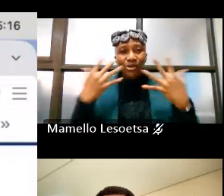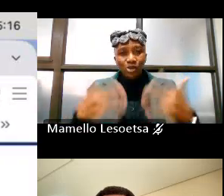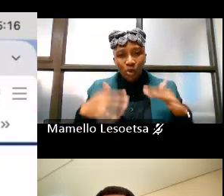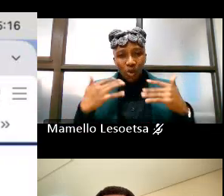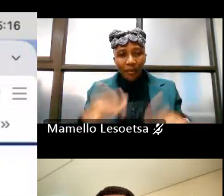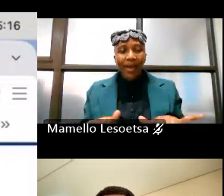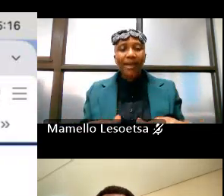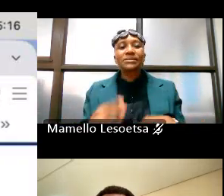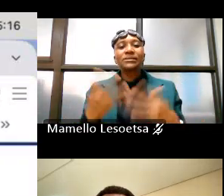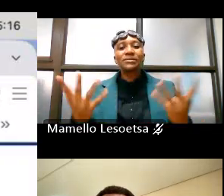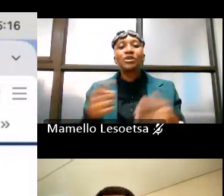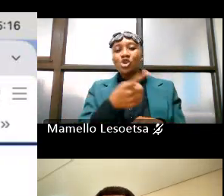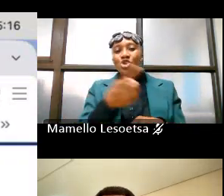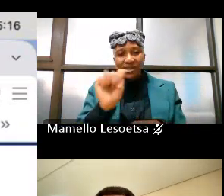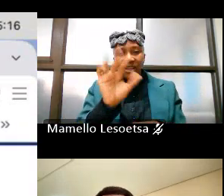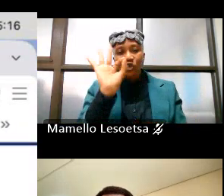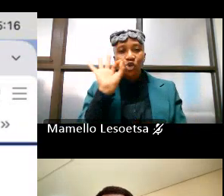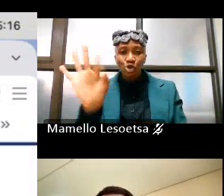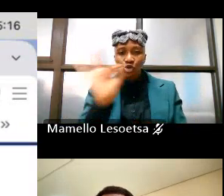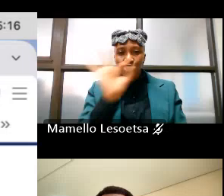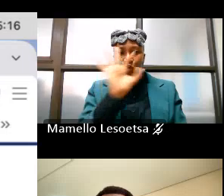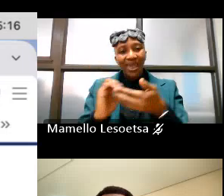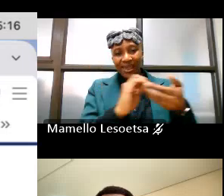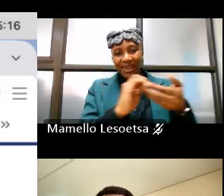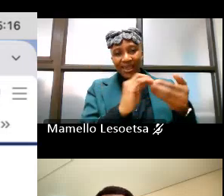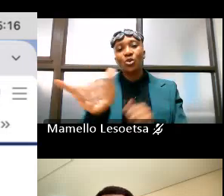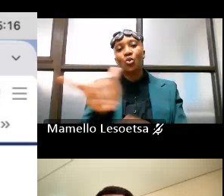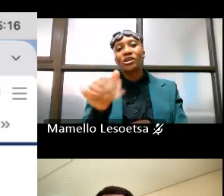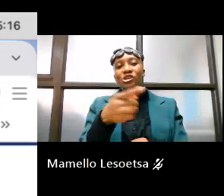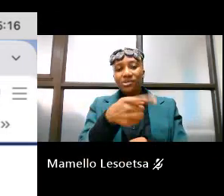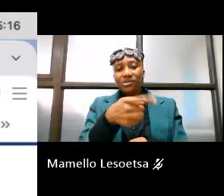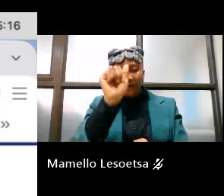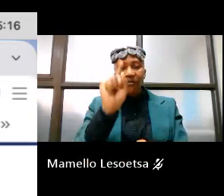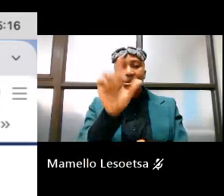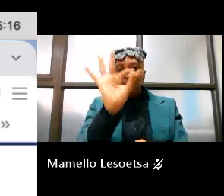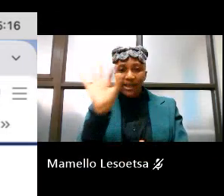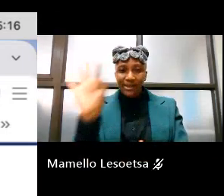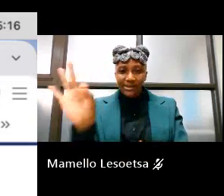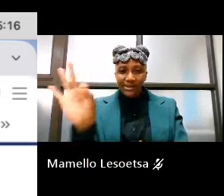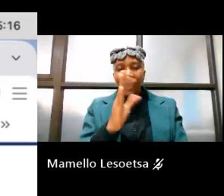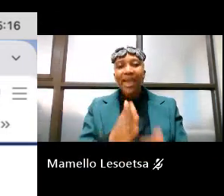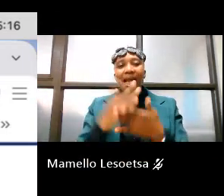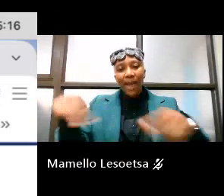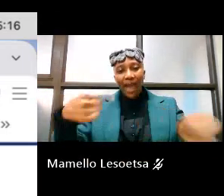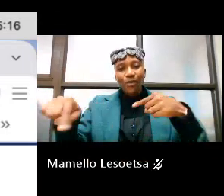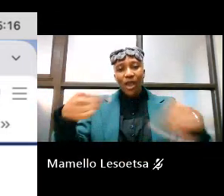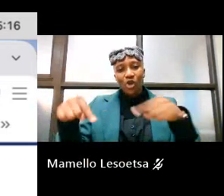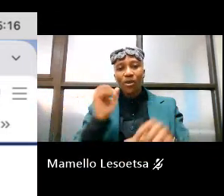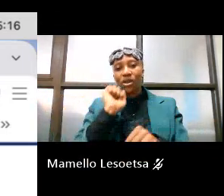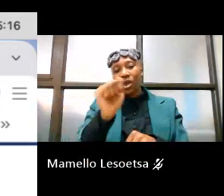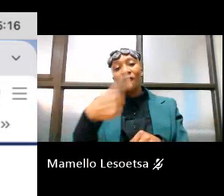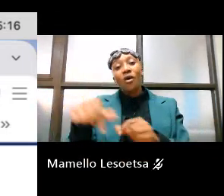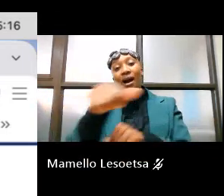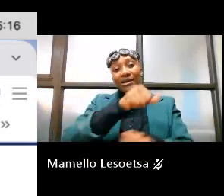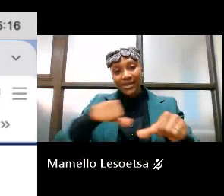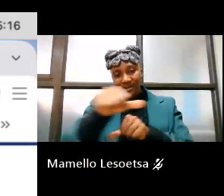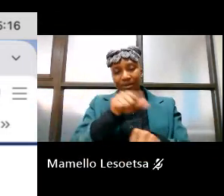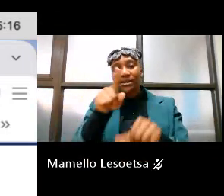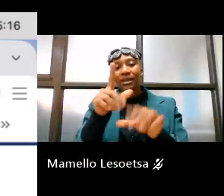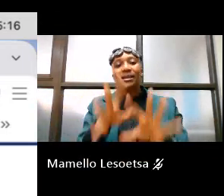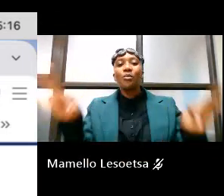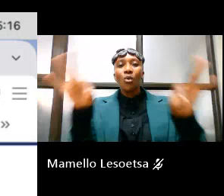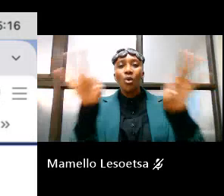what you engage with most that helps support arguments you make in the assessments. Okay, so that's very, very important.